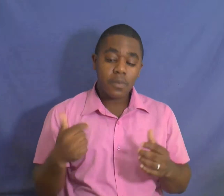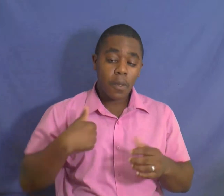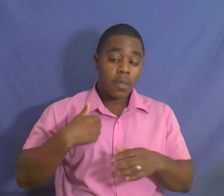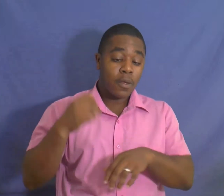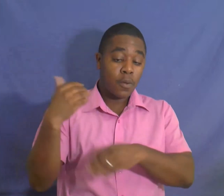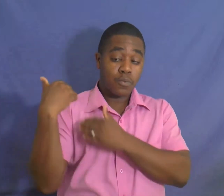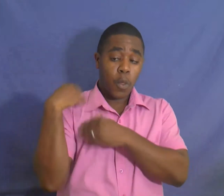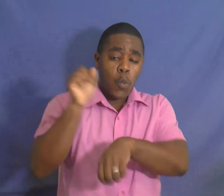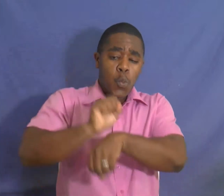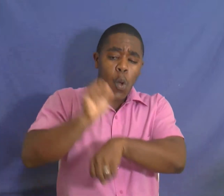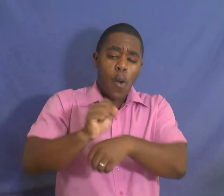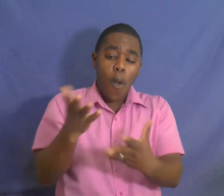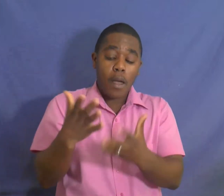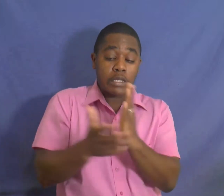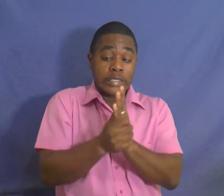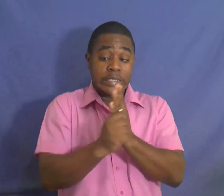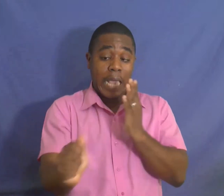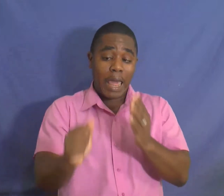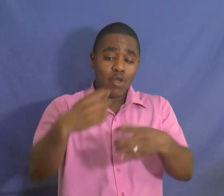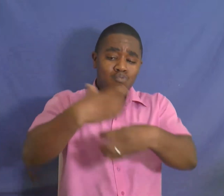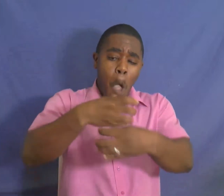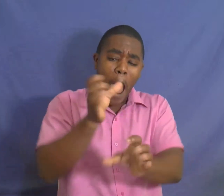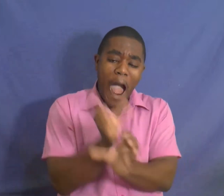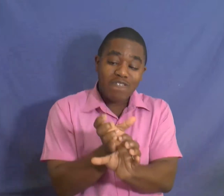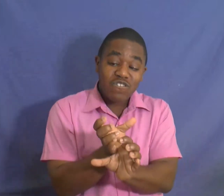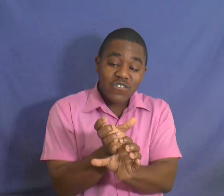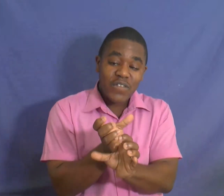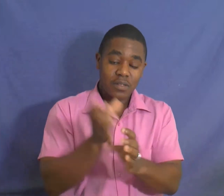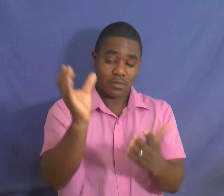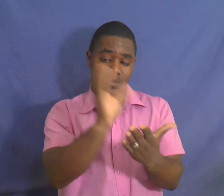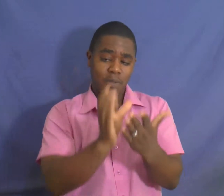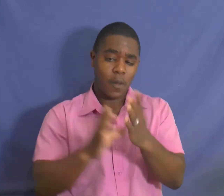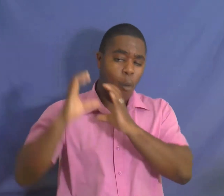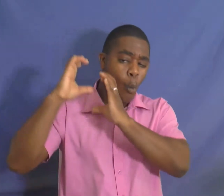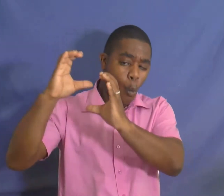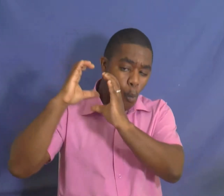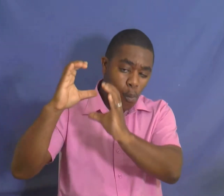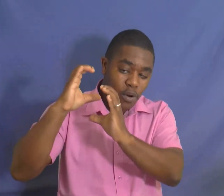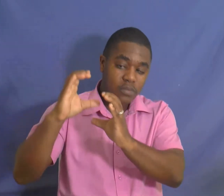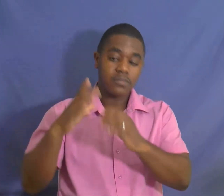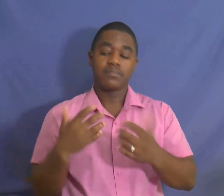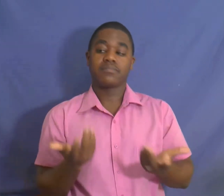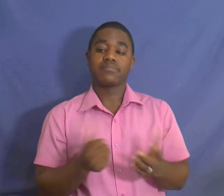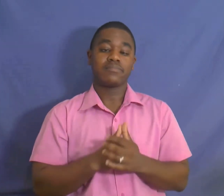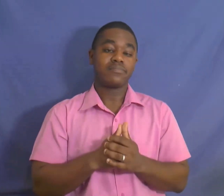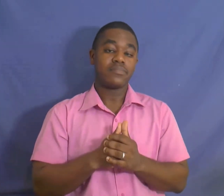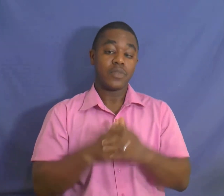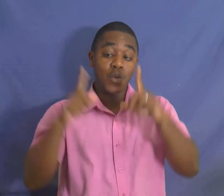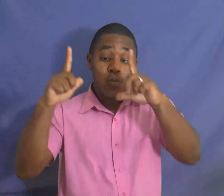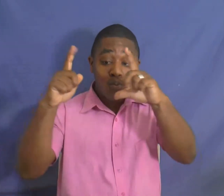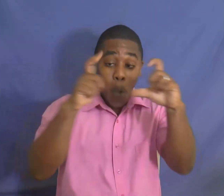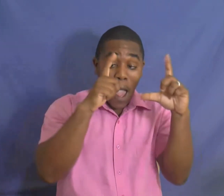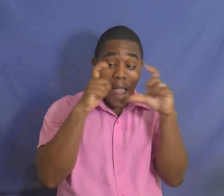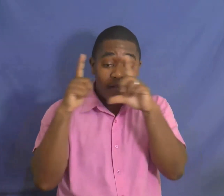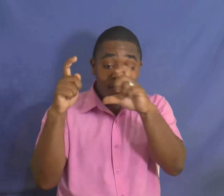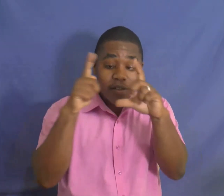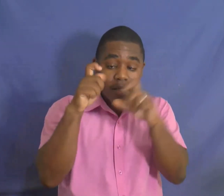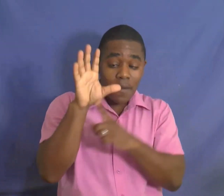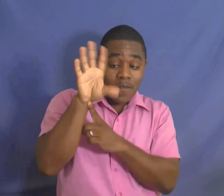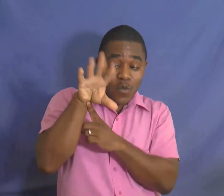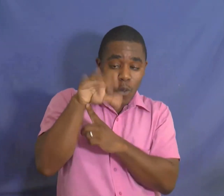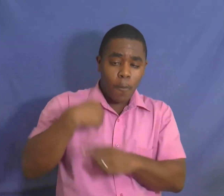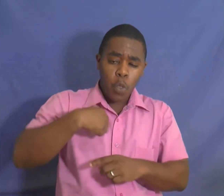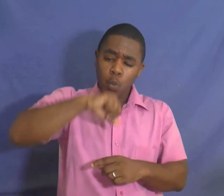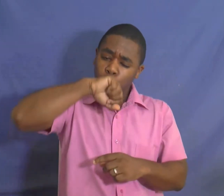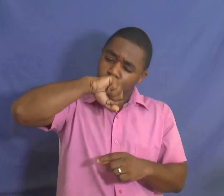development. Now that I'm an adult, I have some responsibilities where I have started my own business of